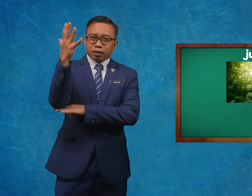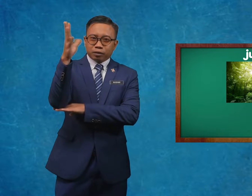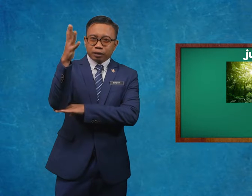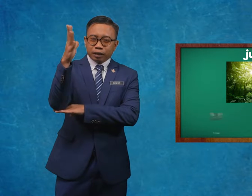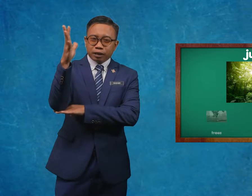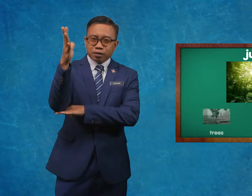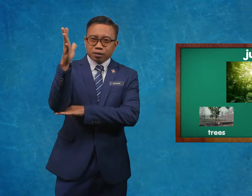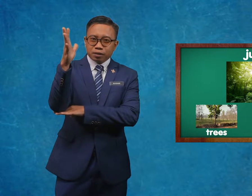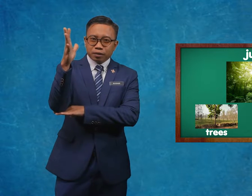Trees,